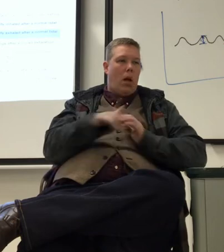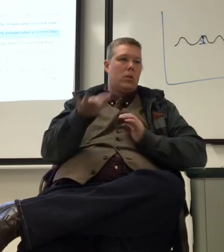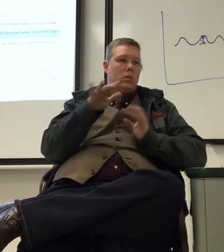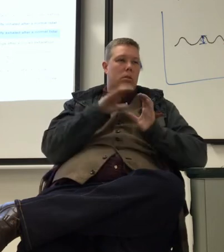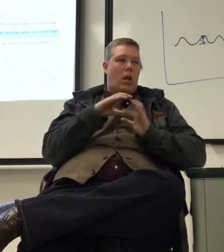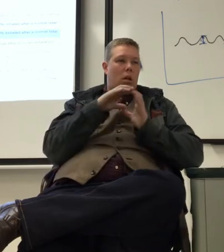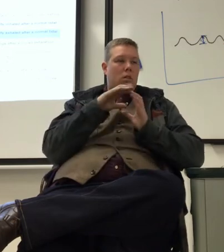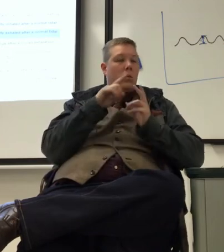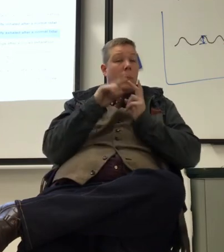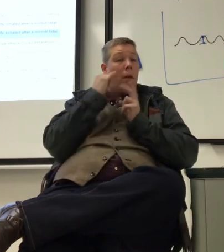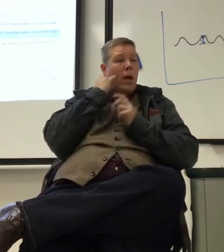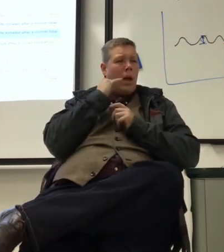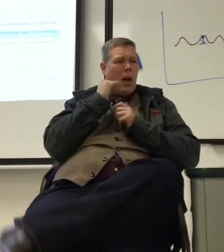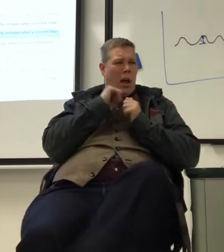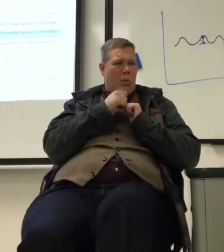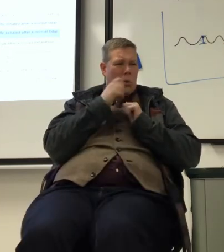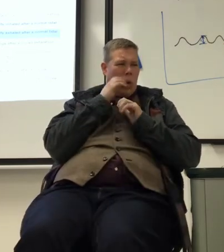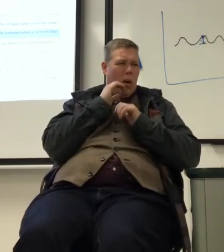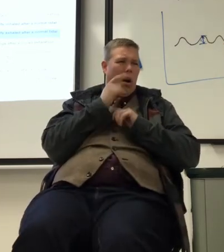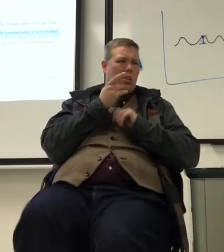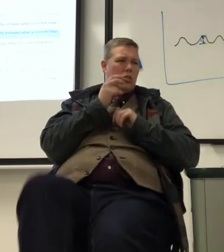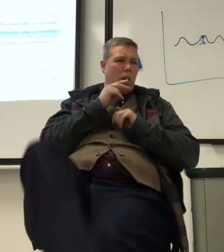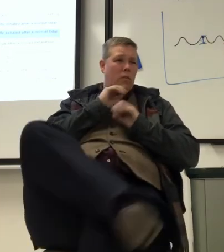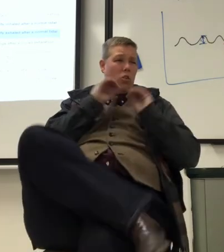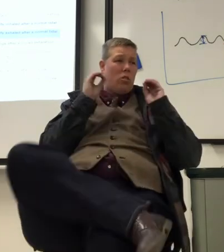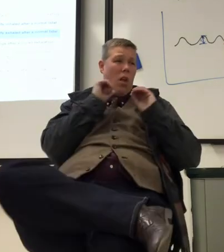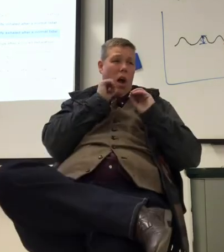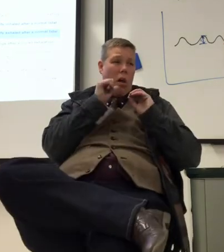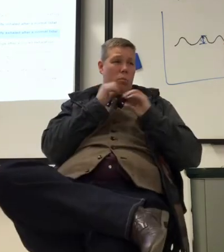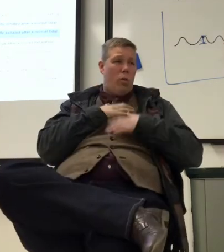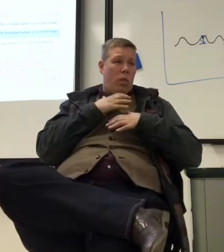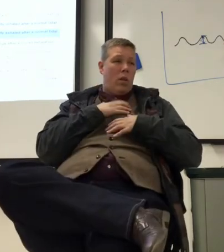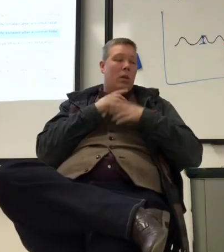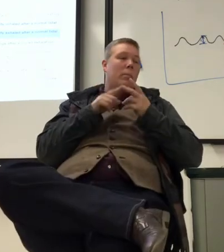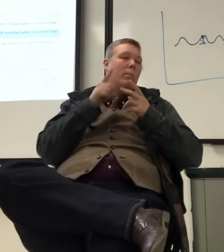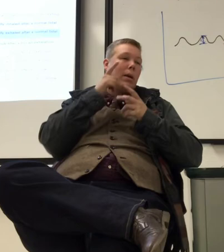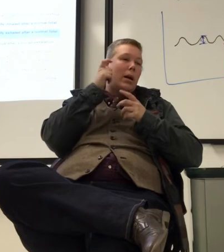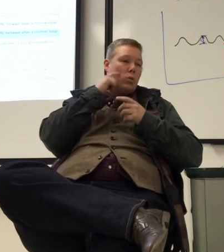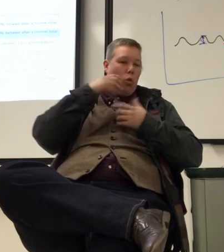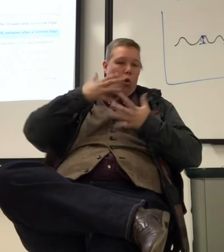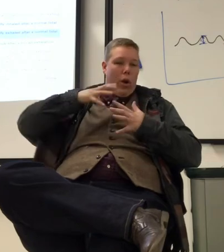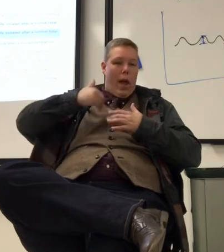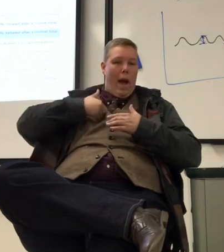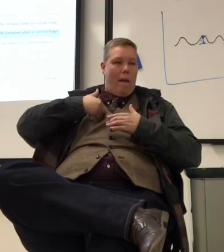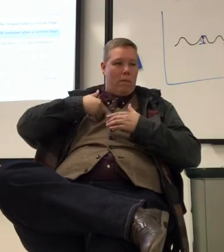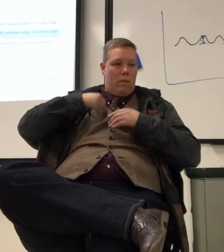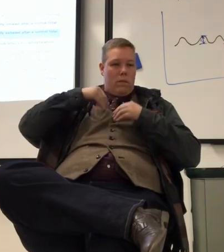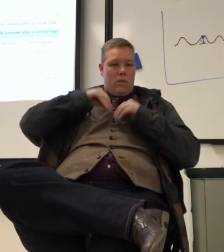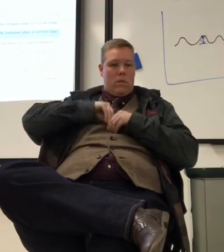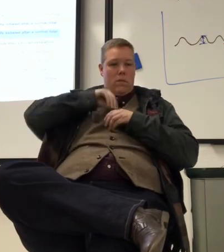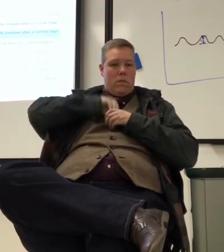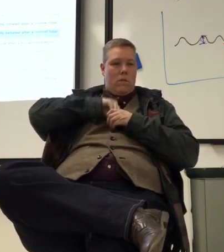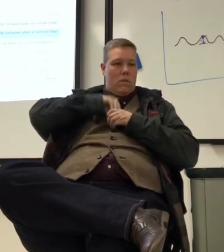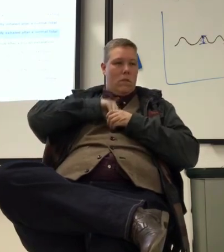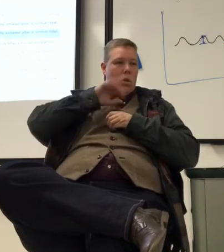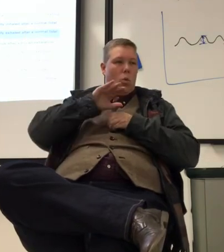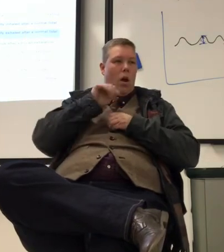in? Because of this. Whether you breathe in or out, there's still